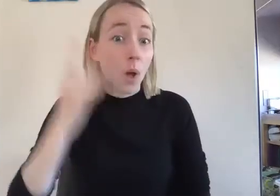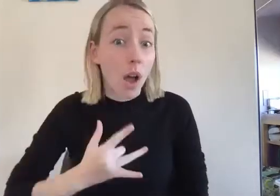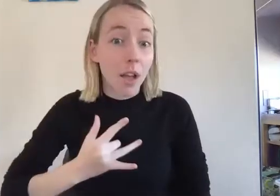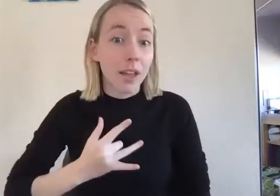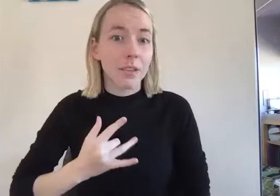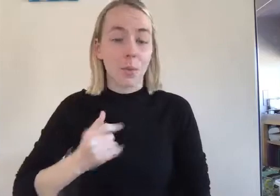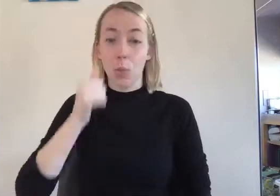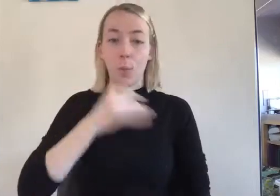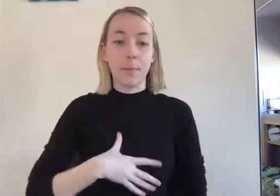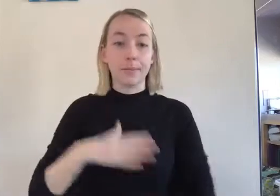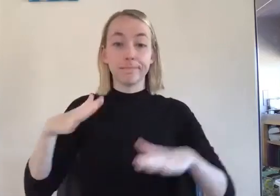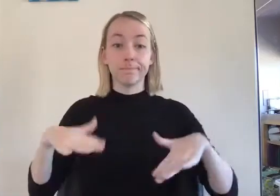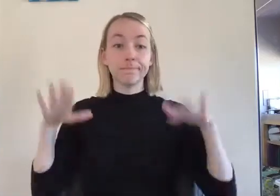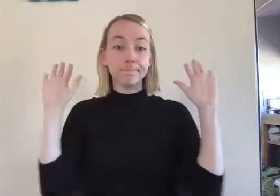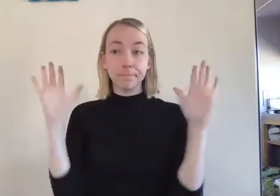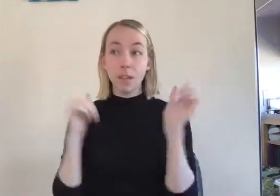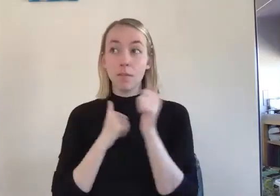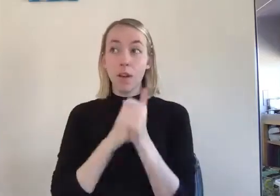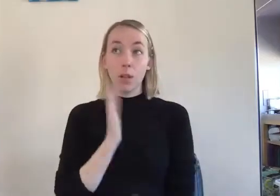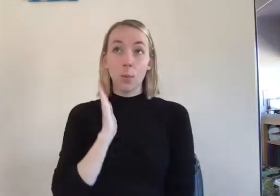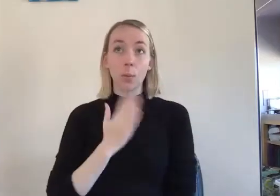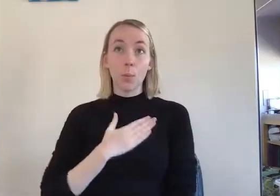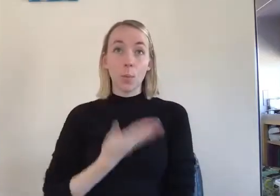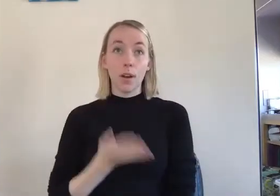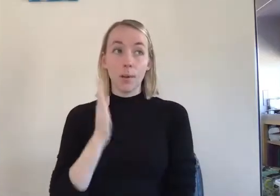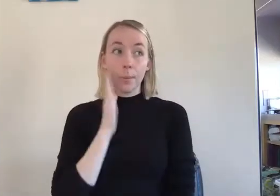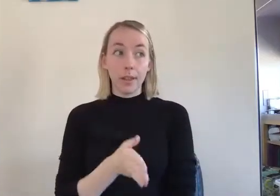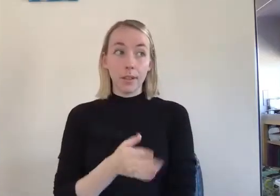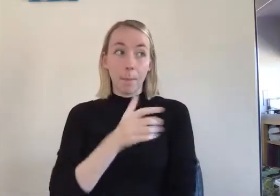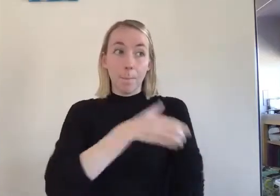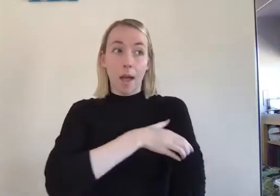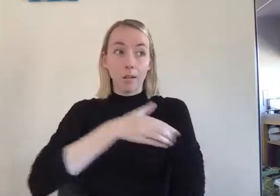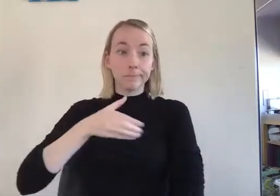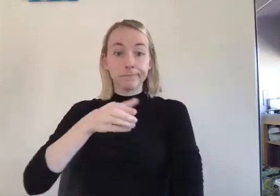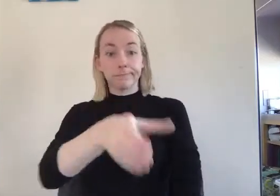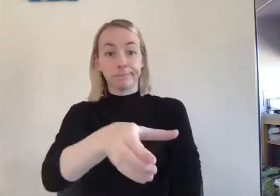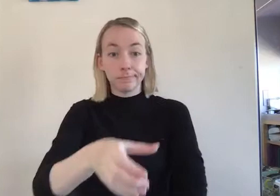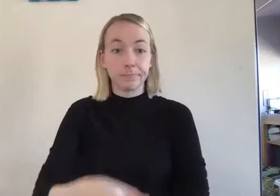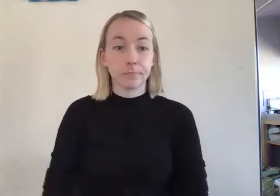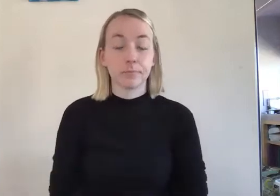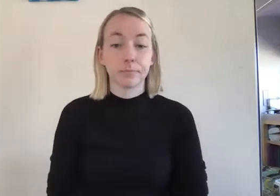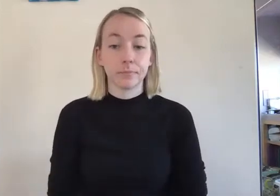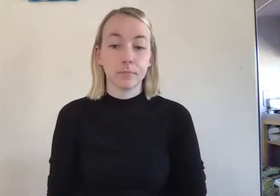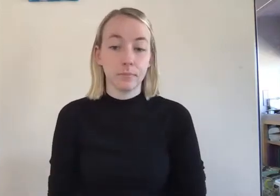because all the women were so subservient that all the power was just handed over by default. And